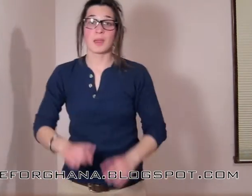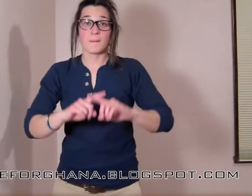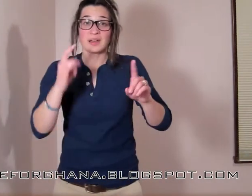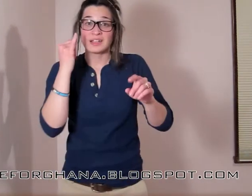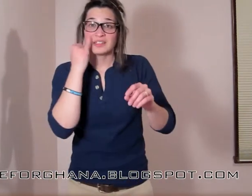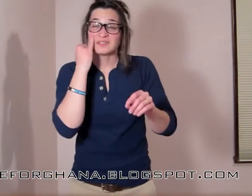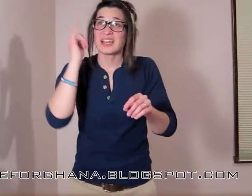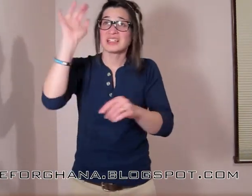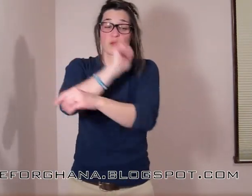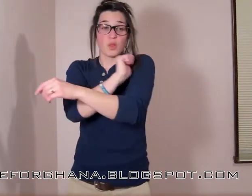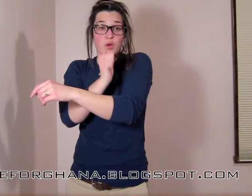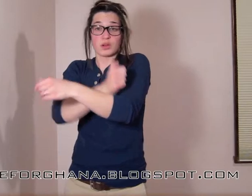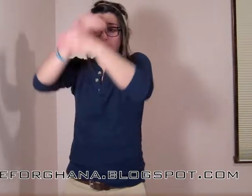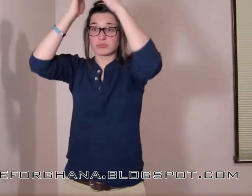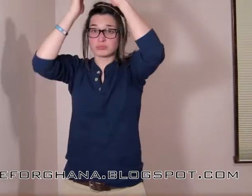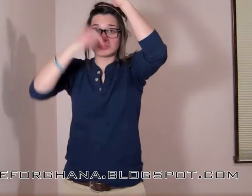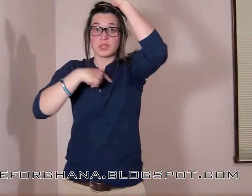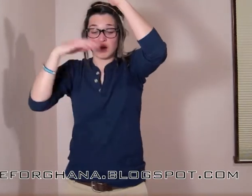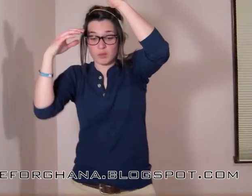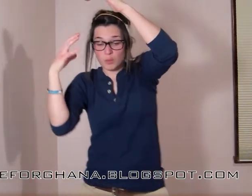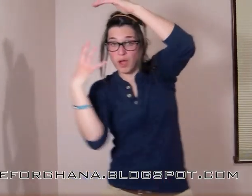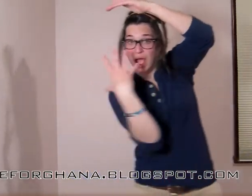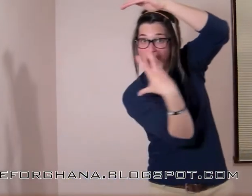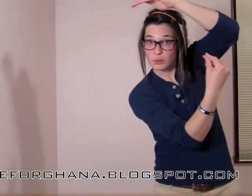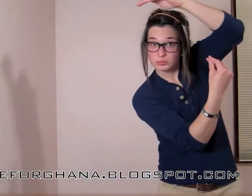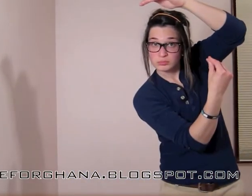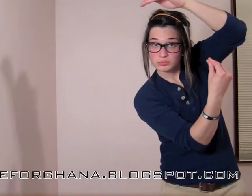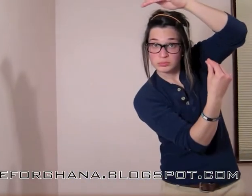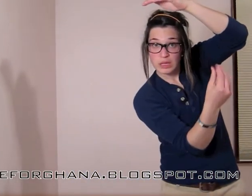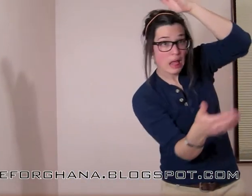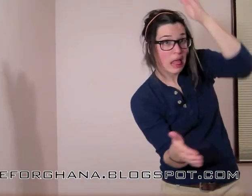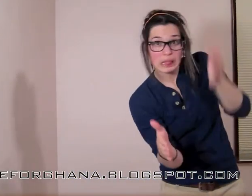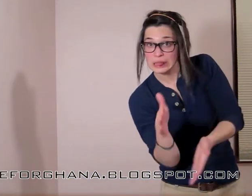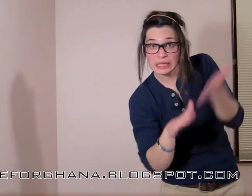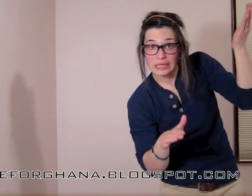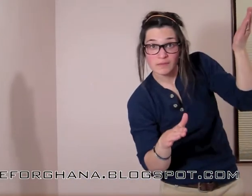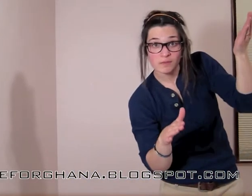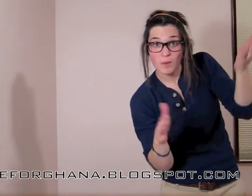and my life. But if I step out from His authority and I